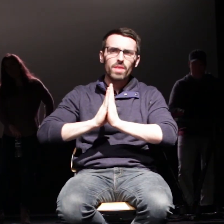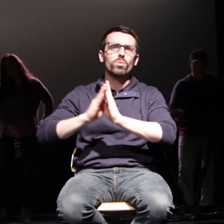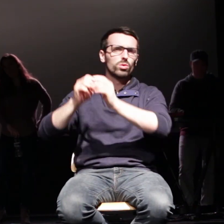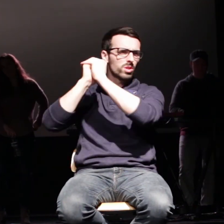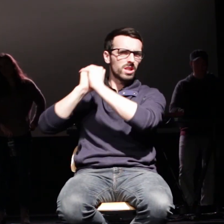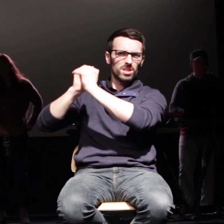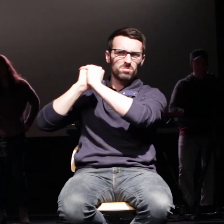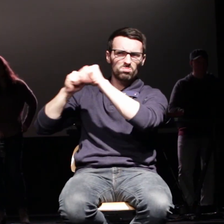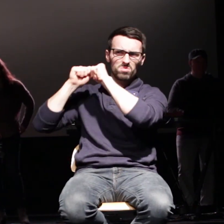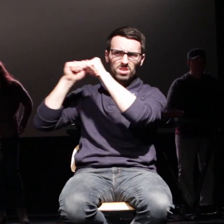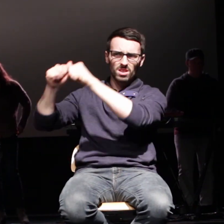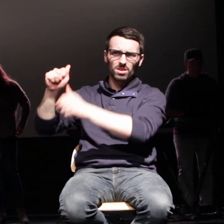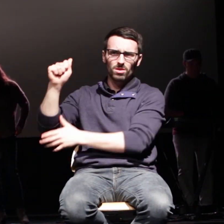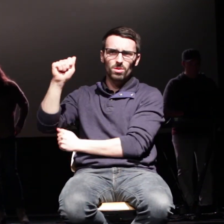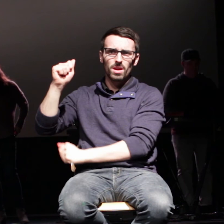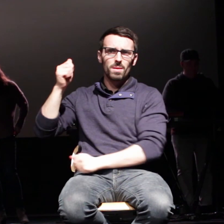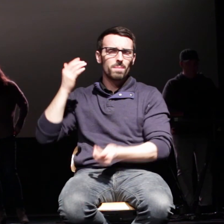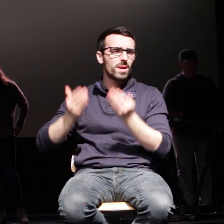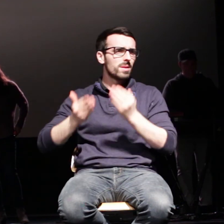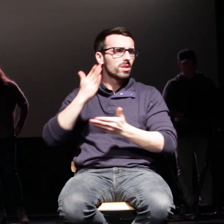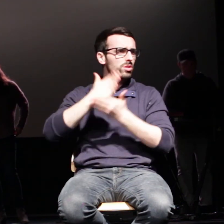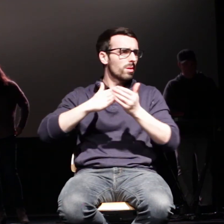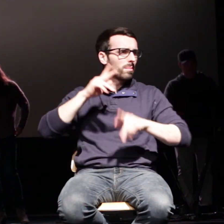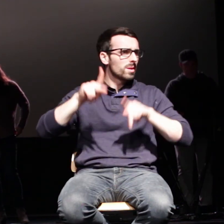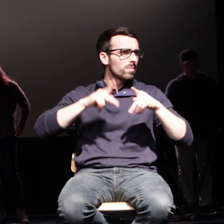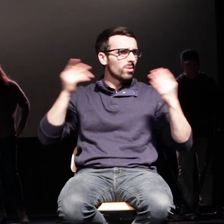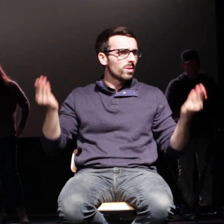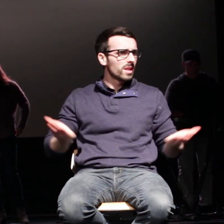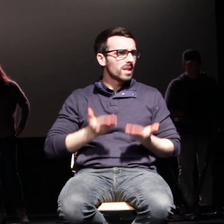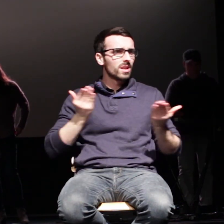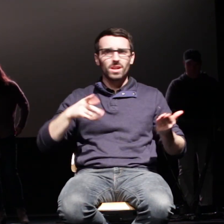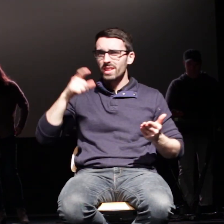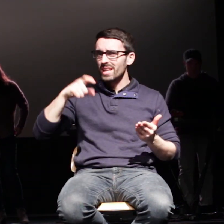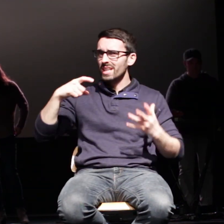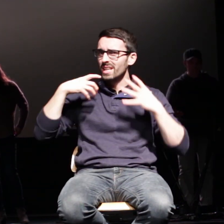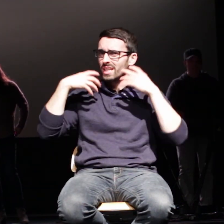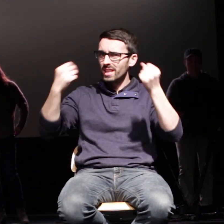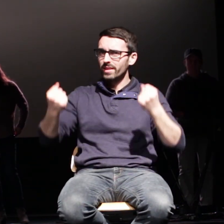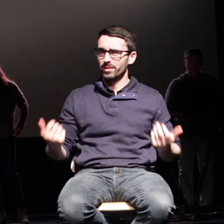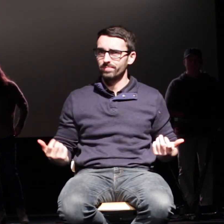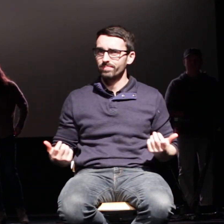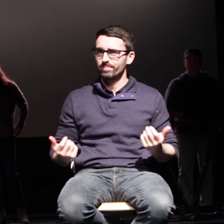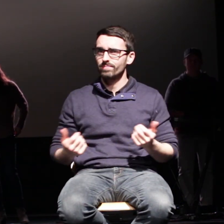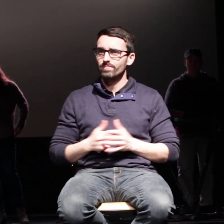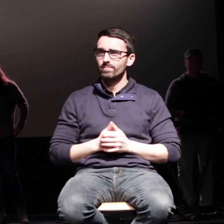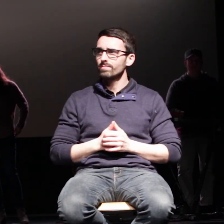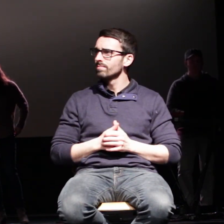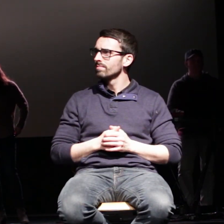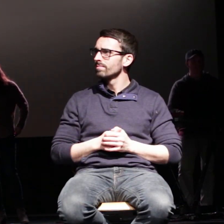sing. Maybe there's some of you in this room who need healing.